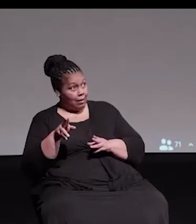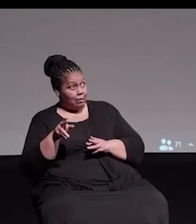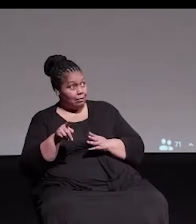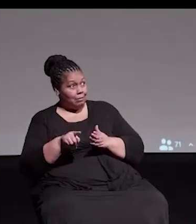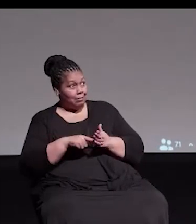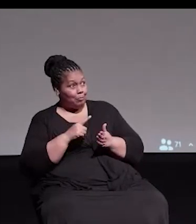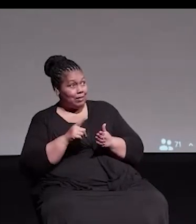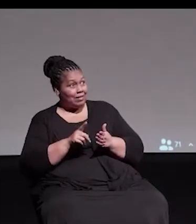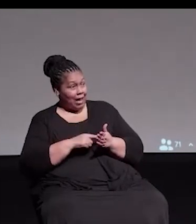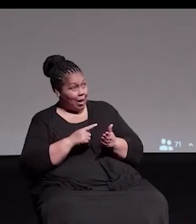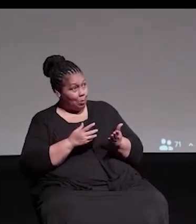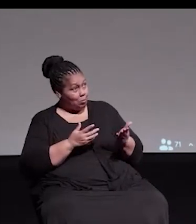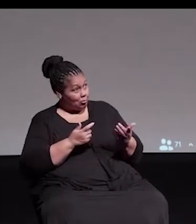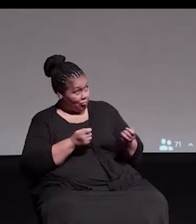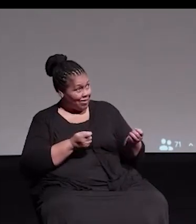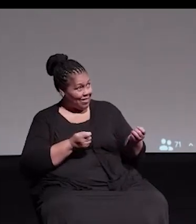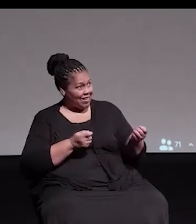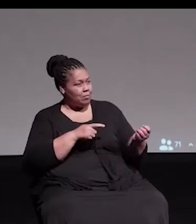there?